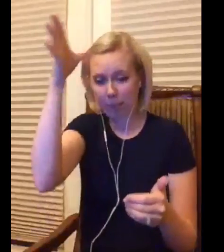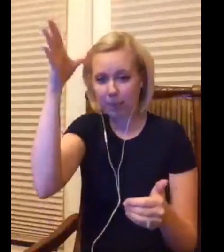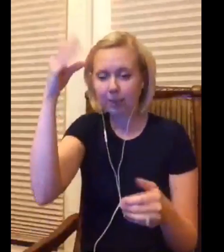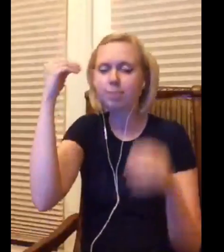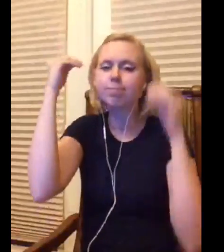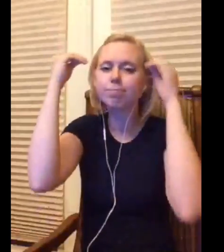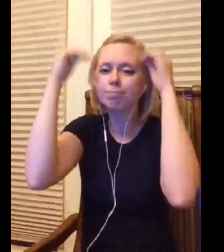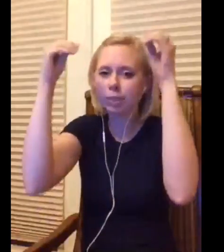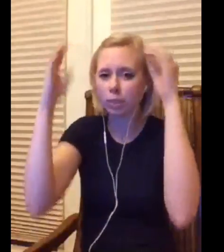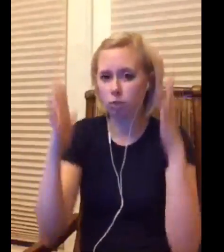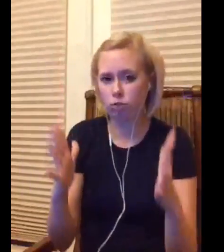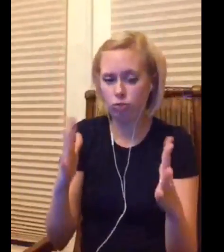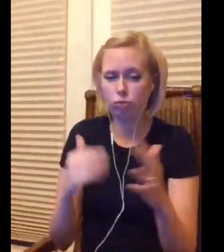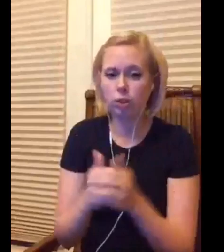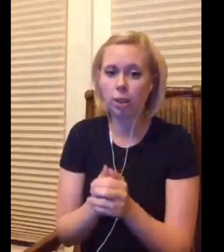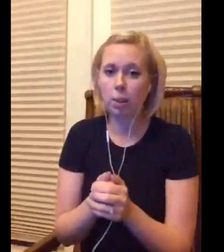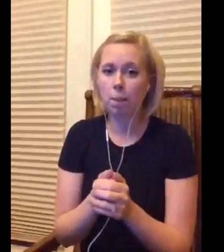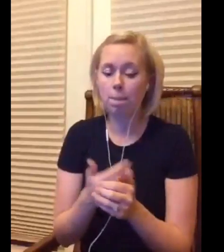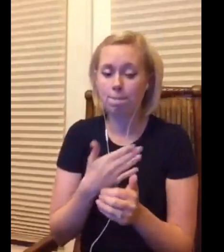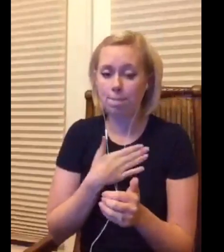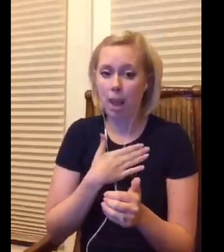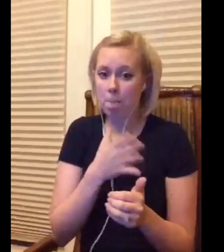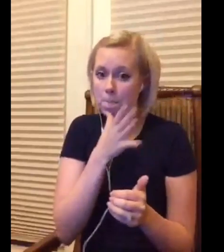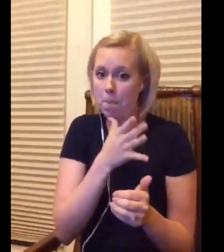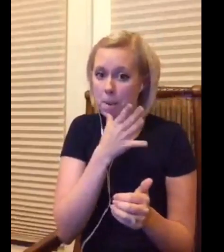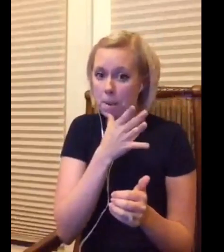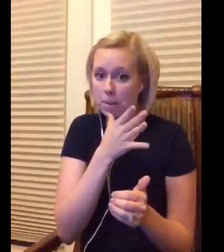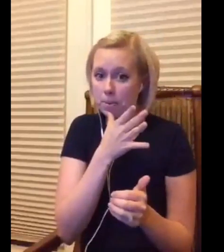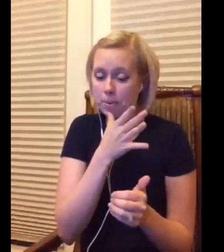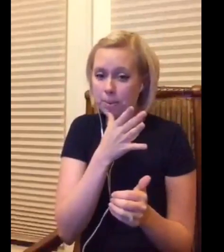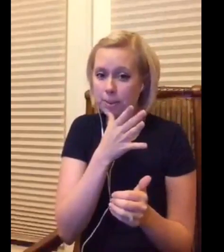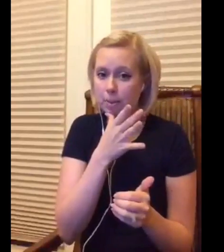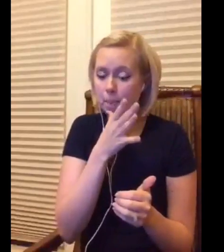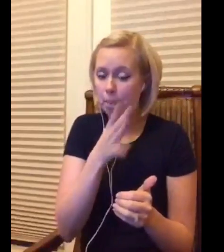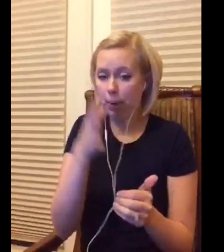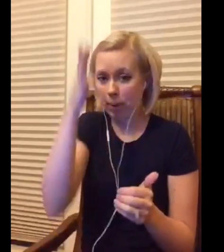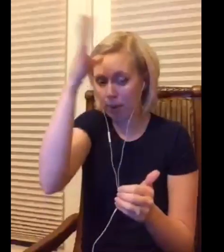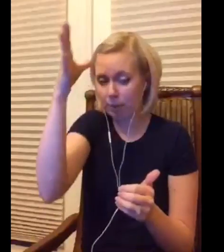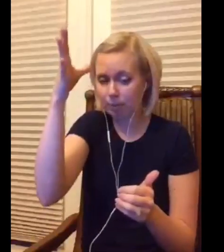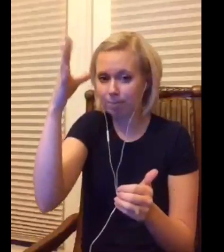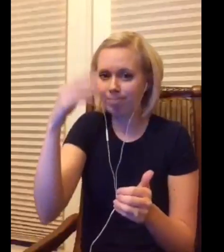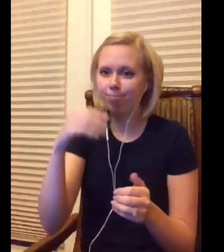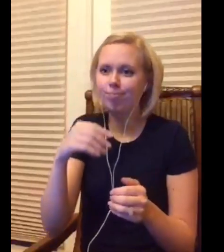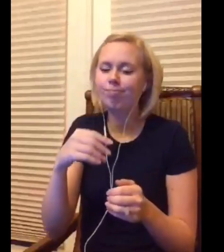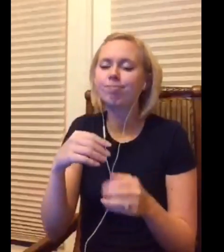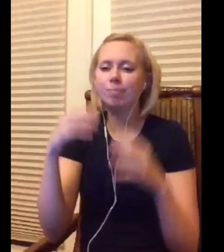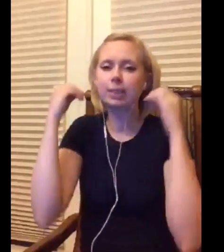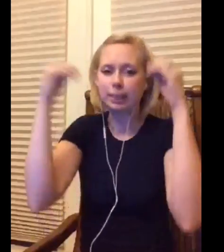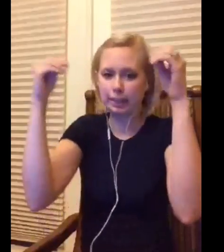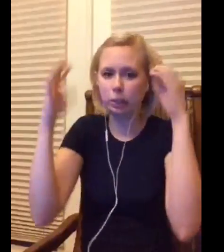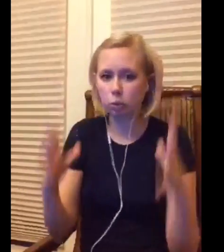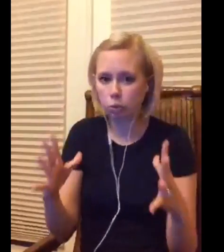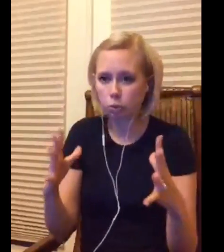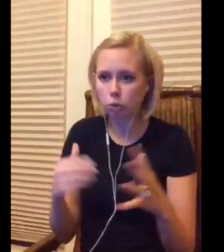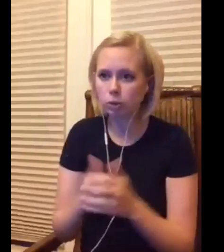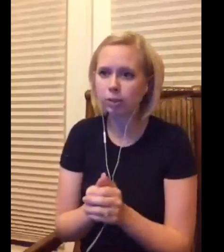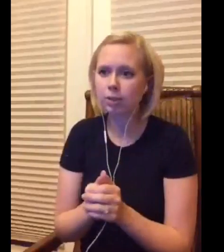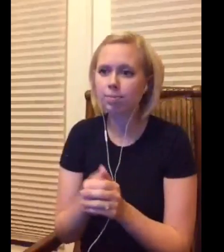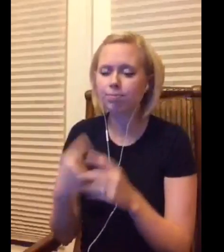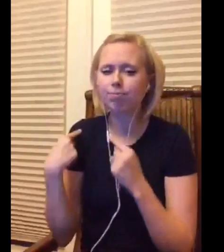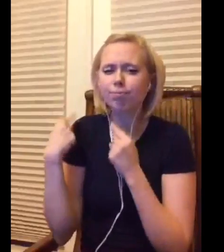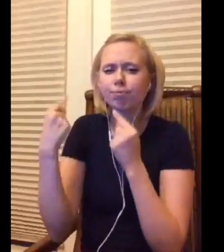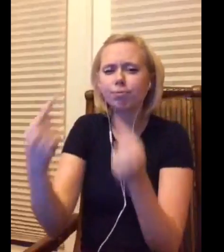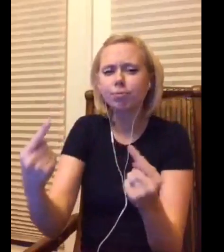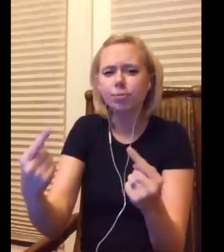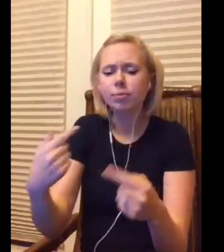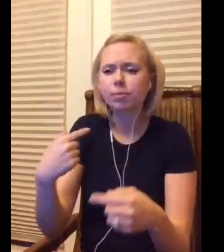educators. And for the past 40 years, I've done the same thing. And so needless to say, over those years, I've had a